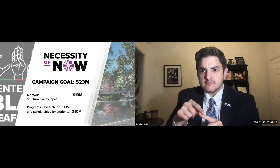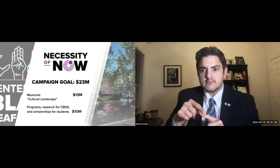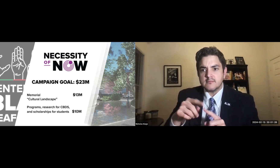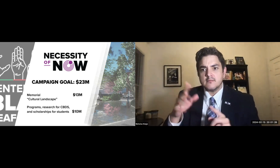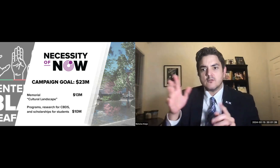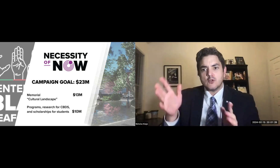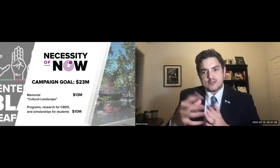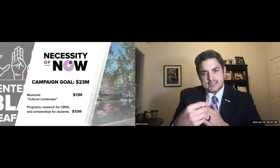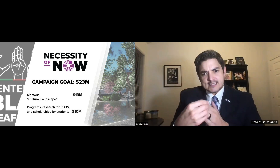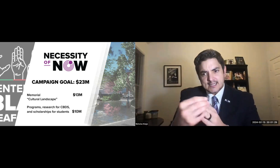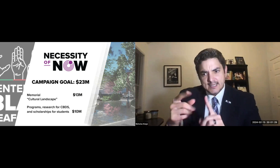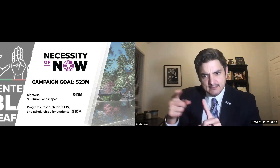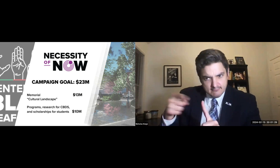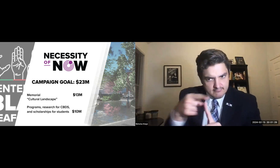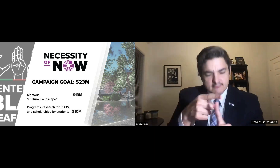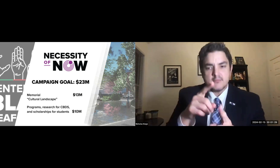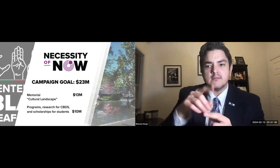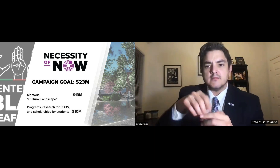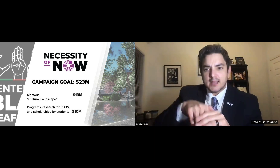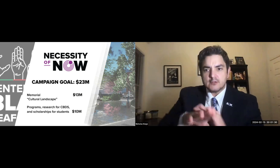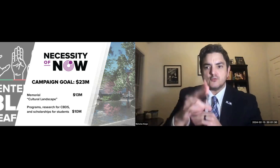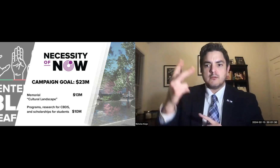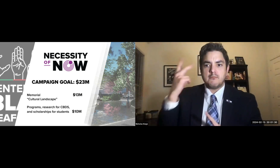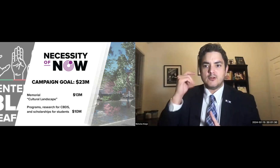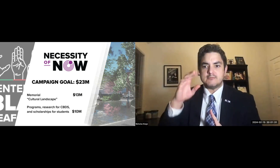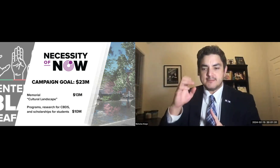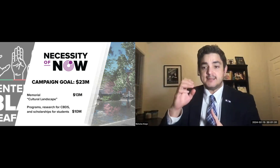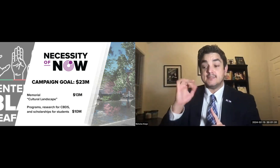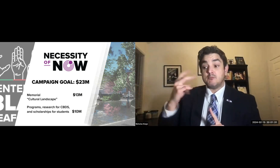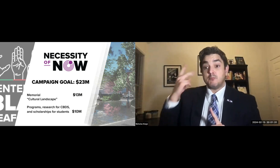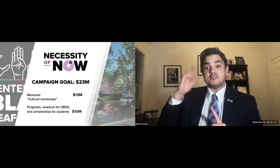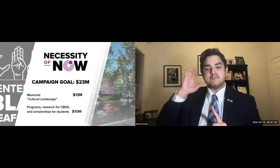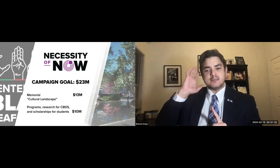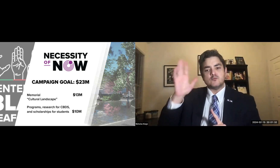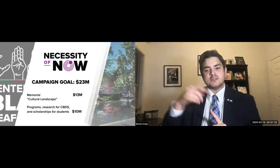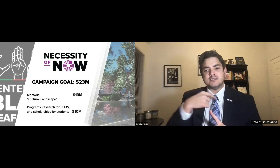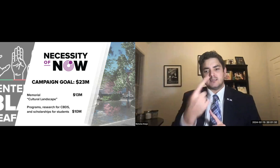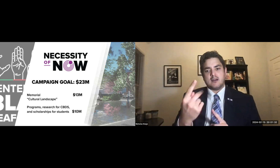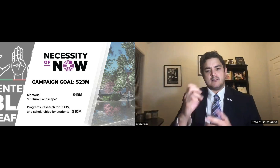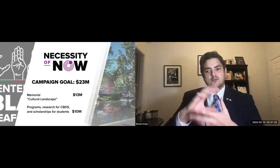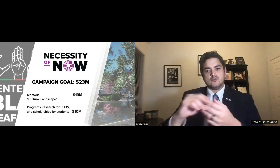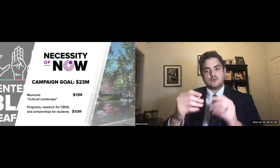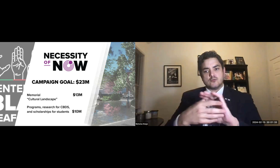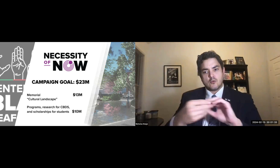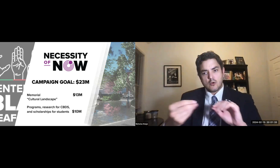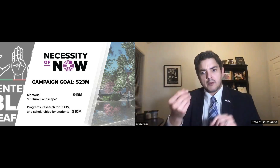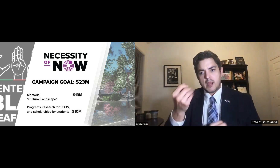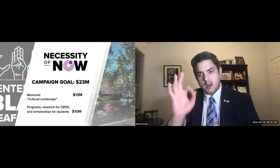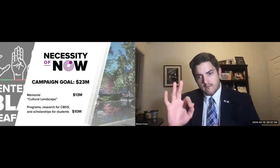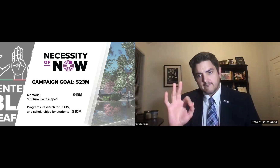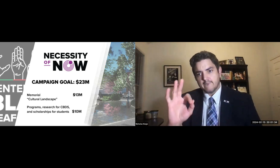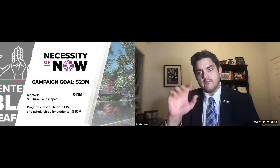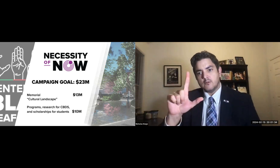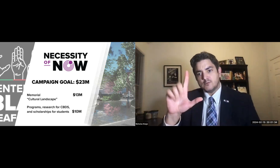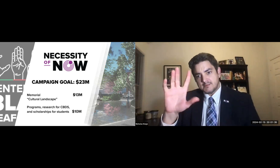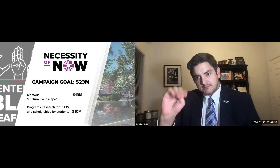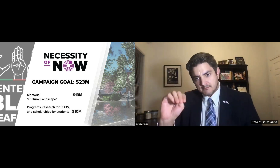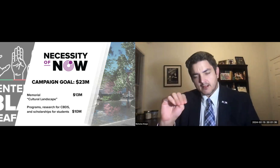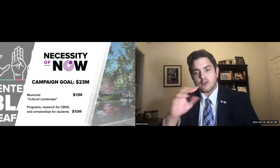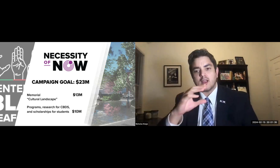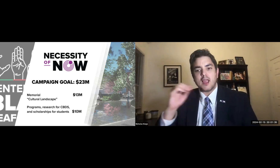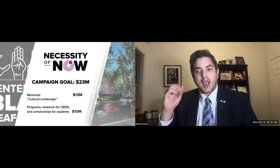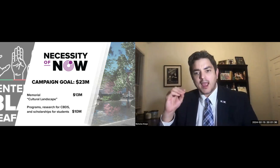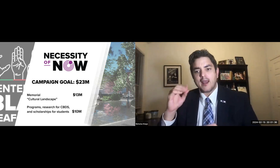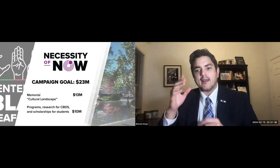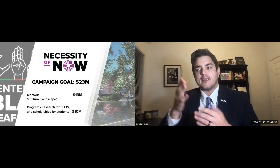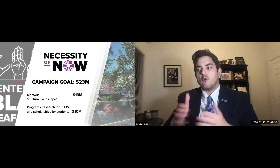going to change the footprint. You'll actually see, be able to walk down that trail as if you're following footprints and see